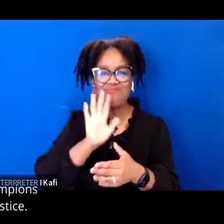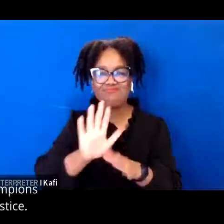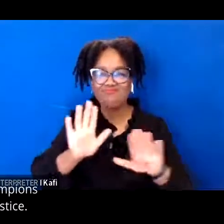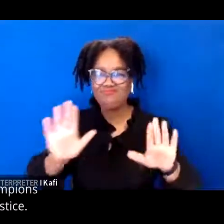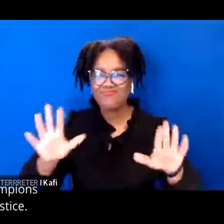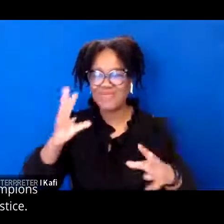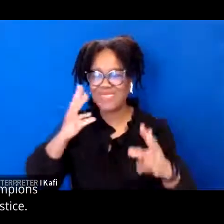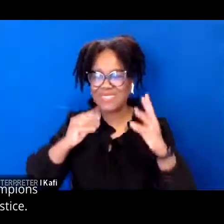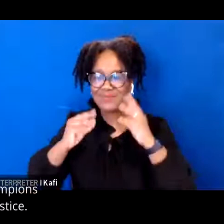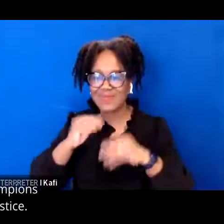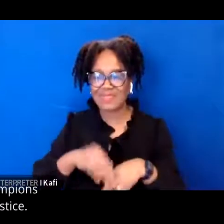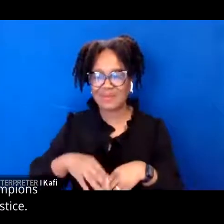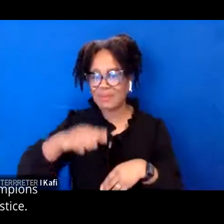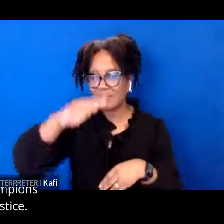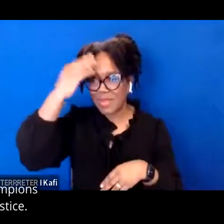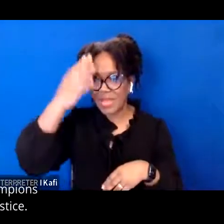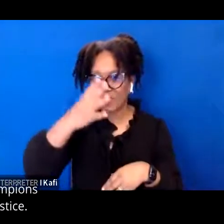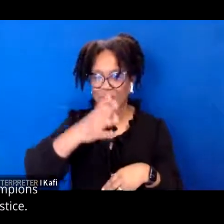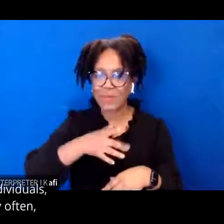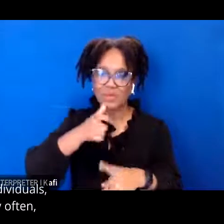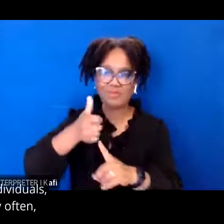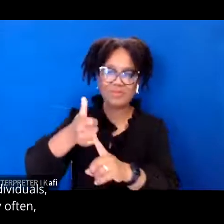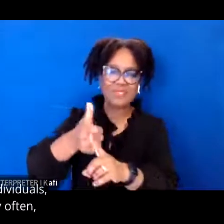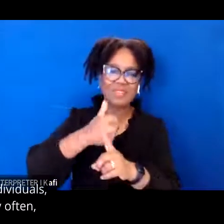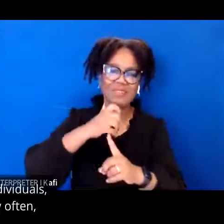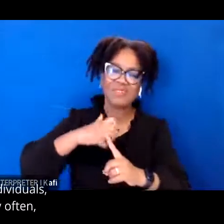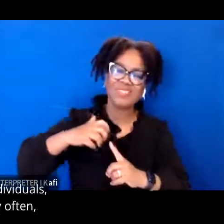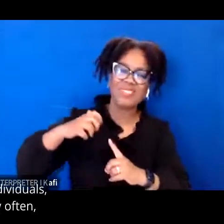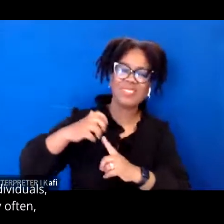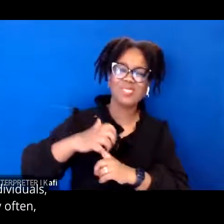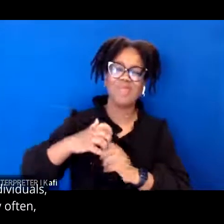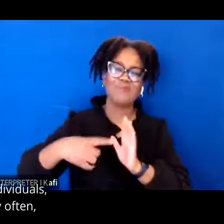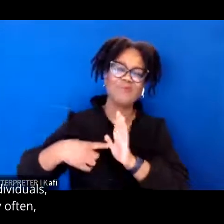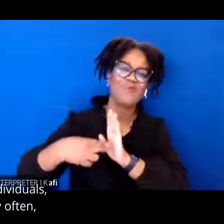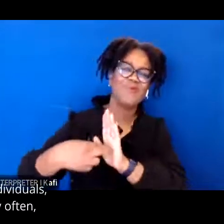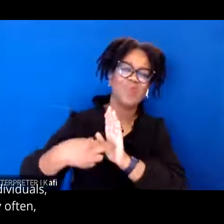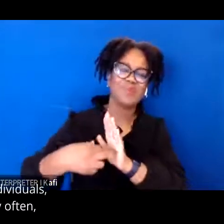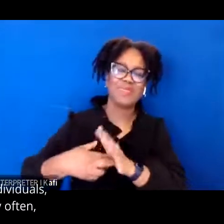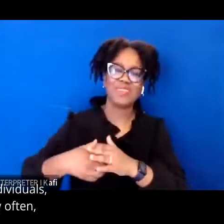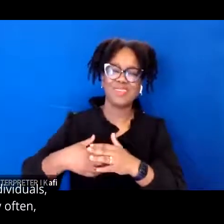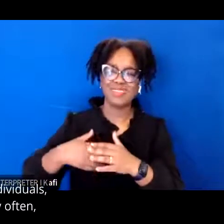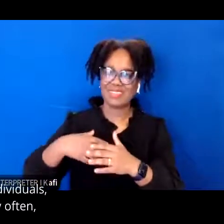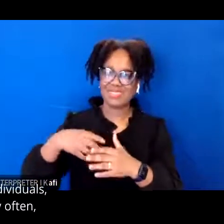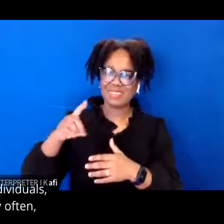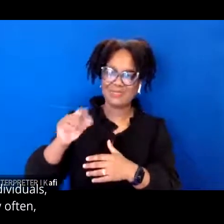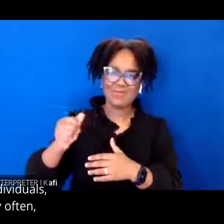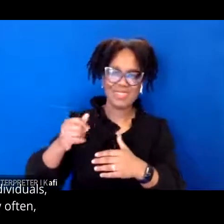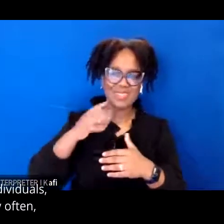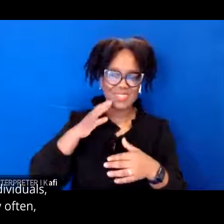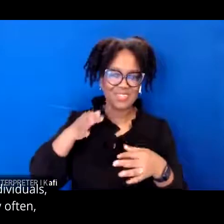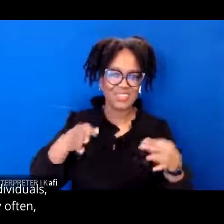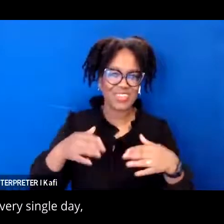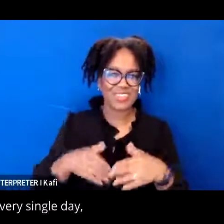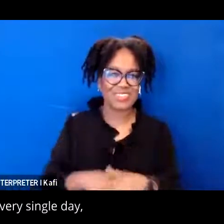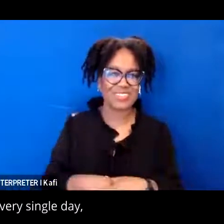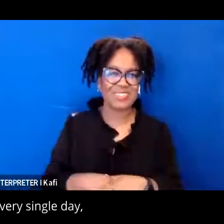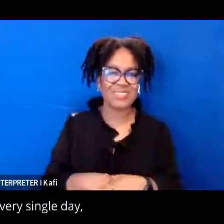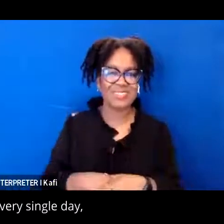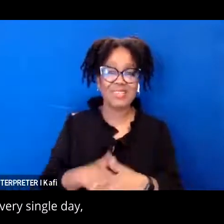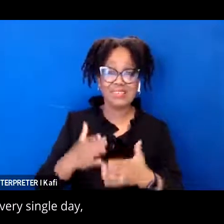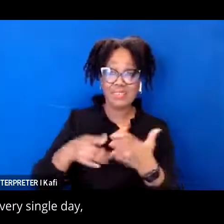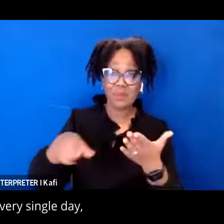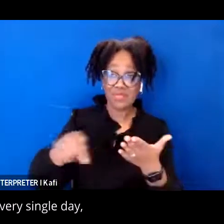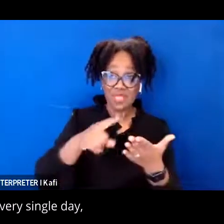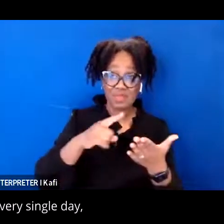champions of disability justice some of these individuals i work with very often i work with very often and